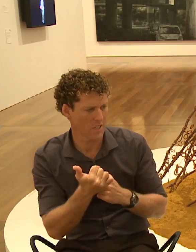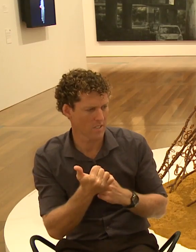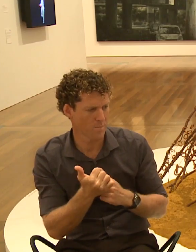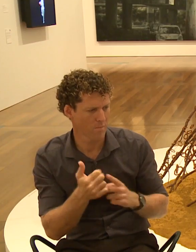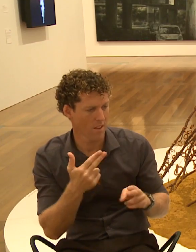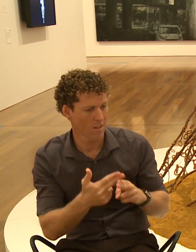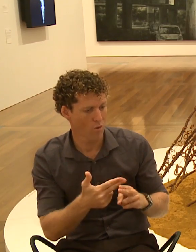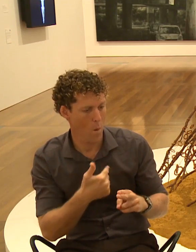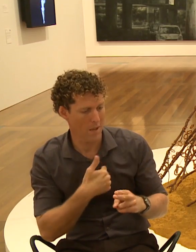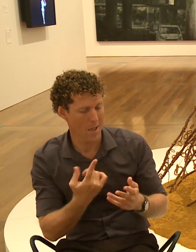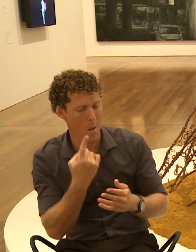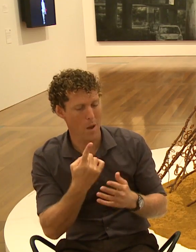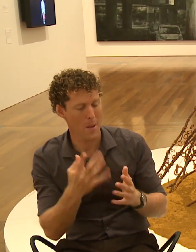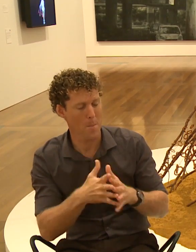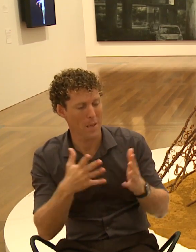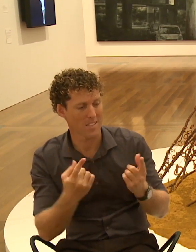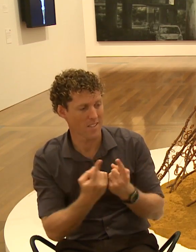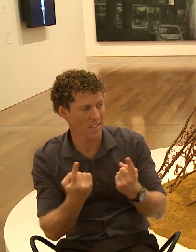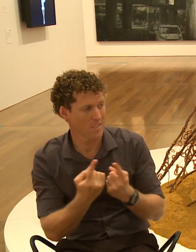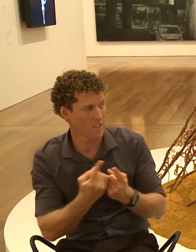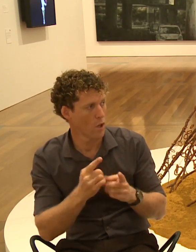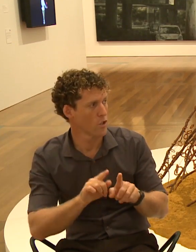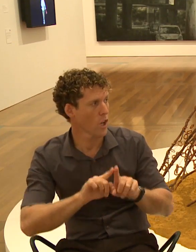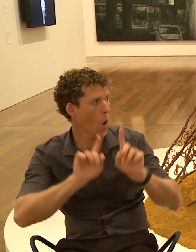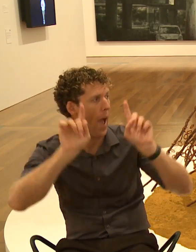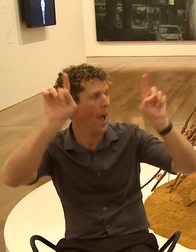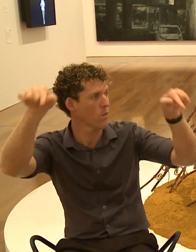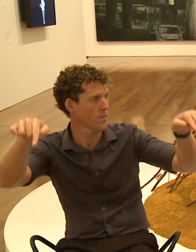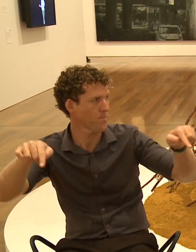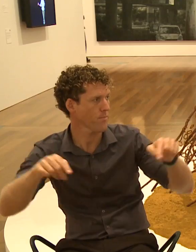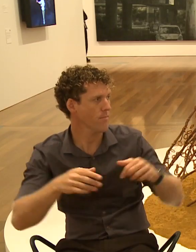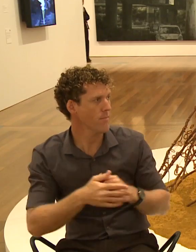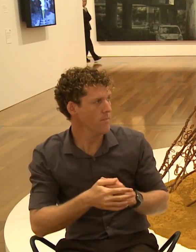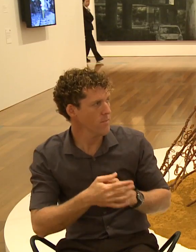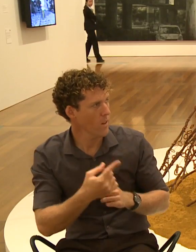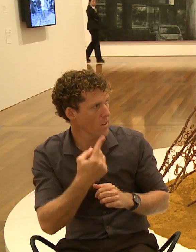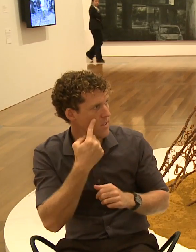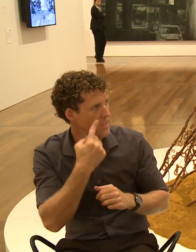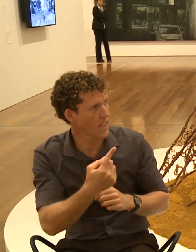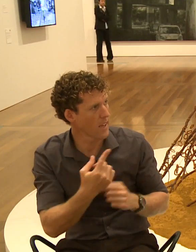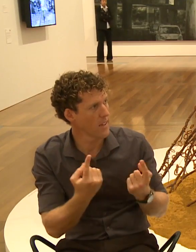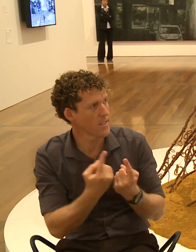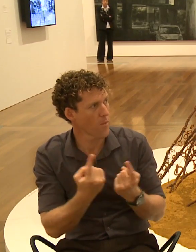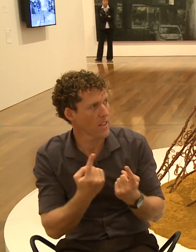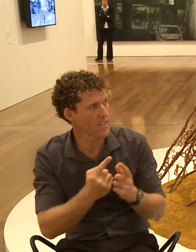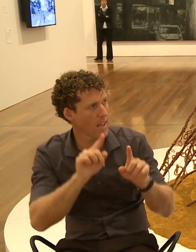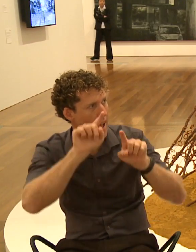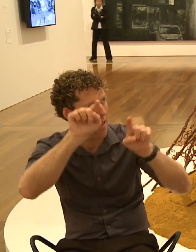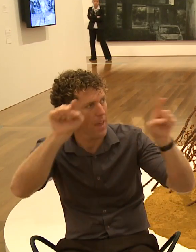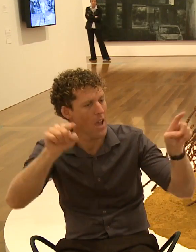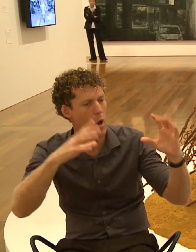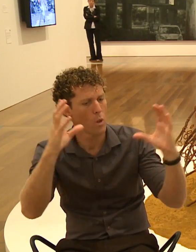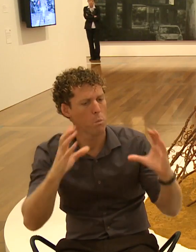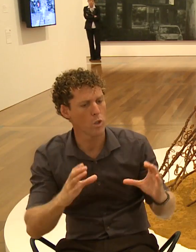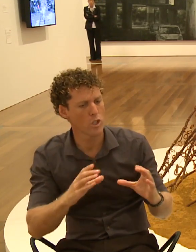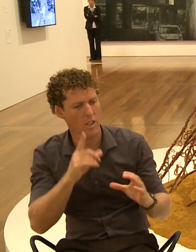for me, one of the biggest things is to be able to go out there and see something that's out there in the bush that I